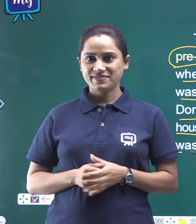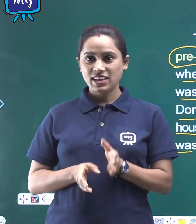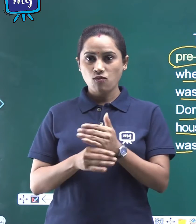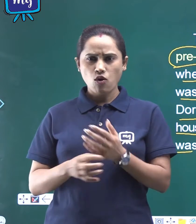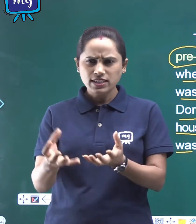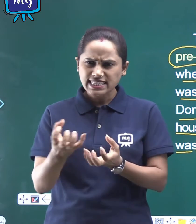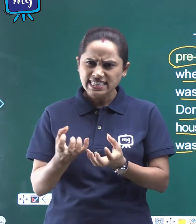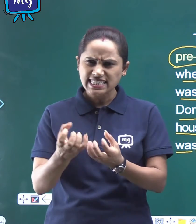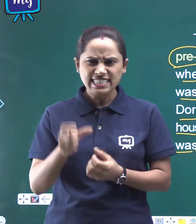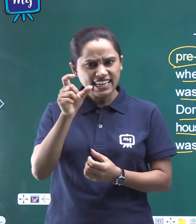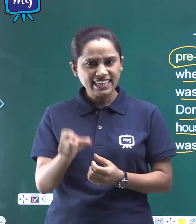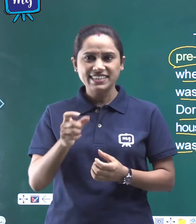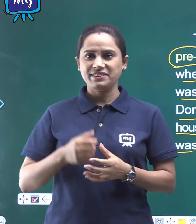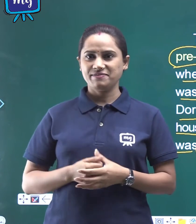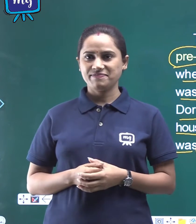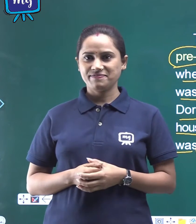was greedy